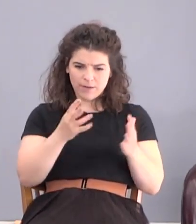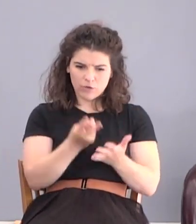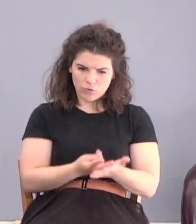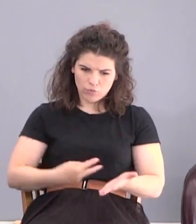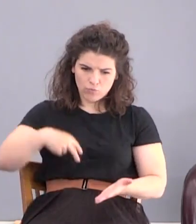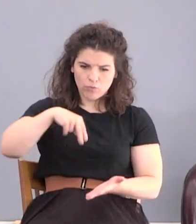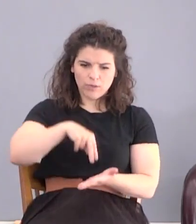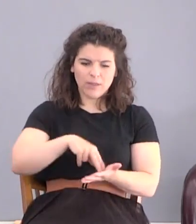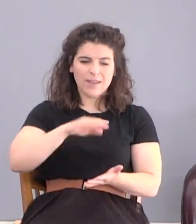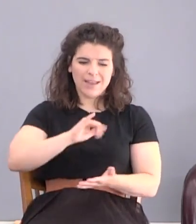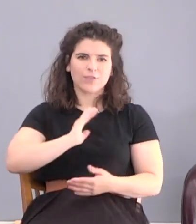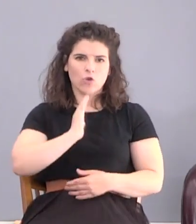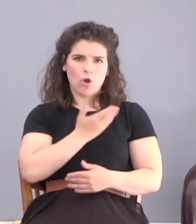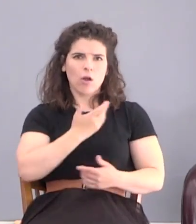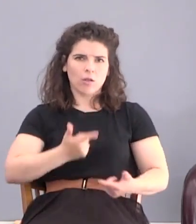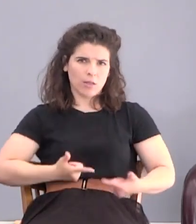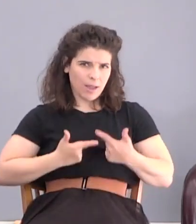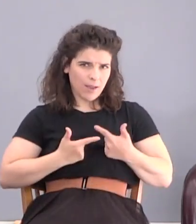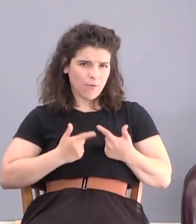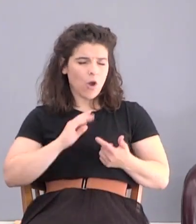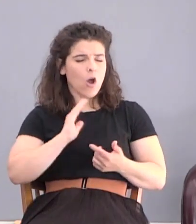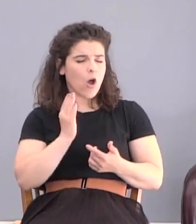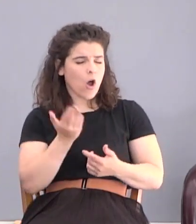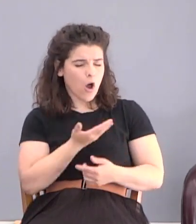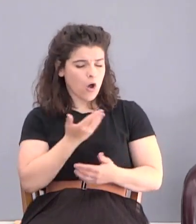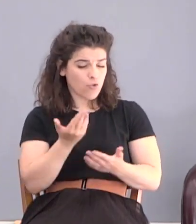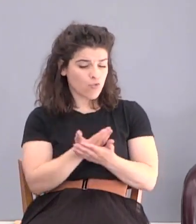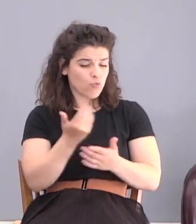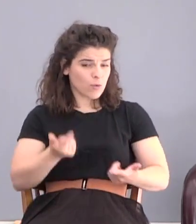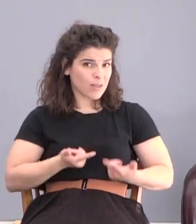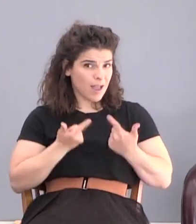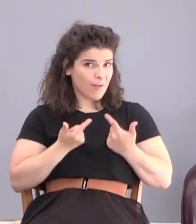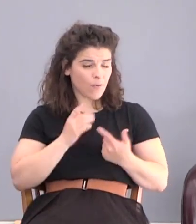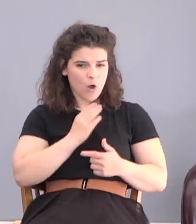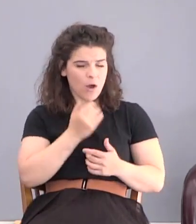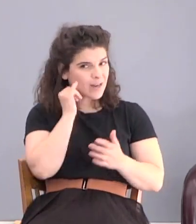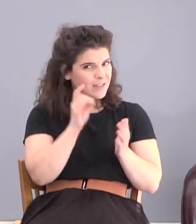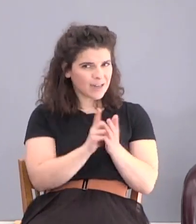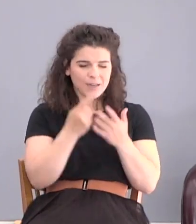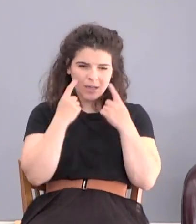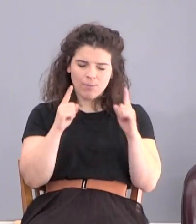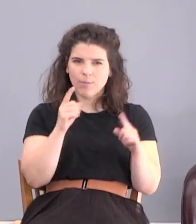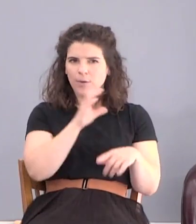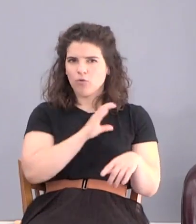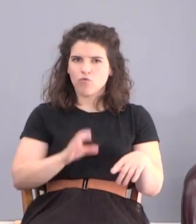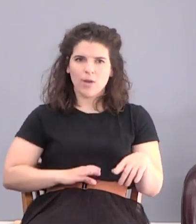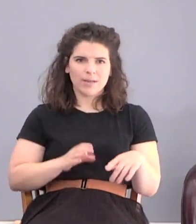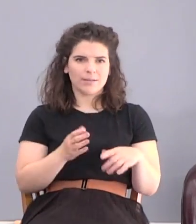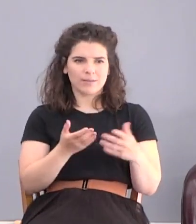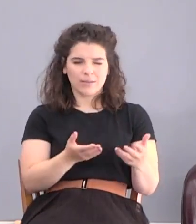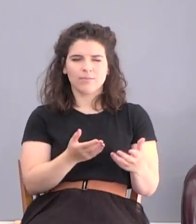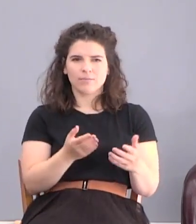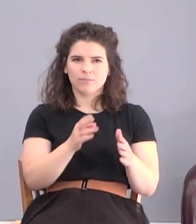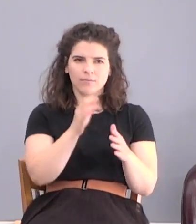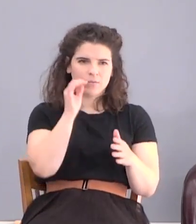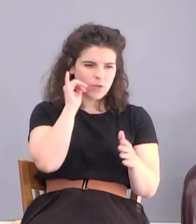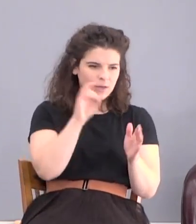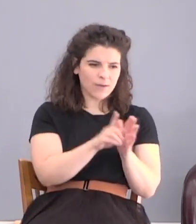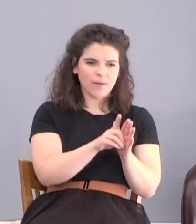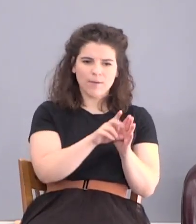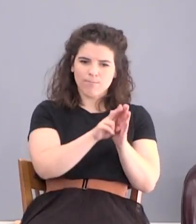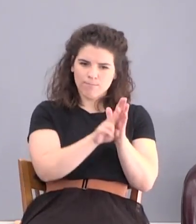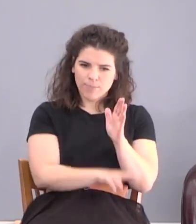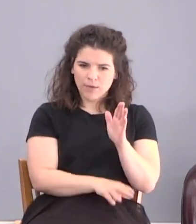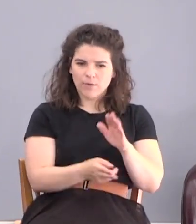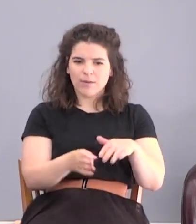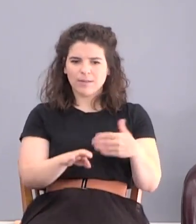have. So our new life and identity is accomplished with what Christ did. We've been identified with that and buried and dead to sin. And now we've